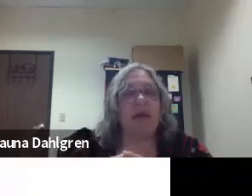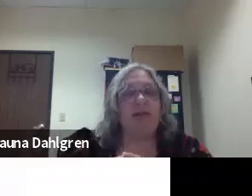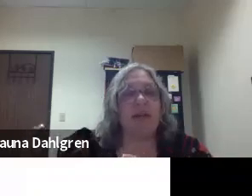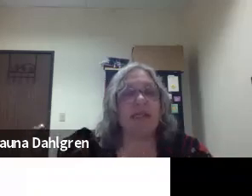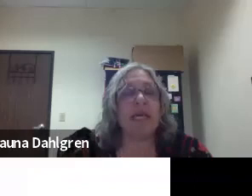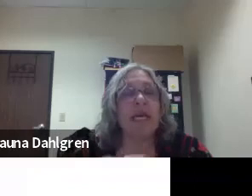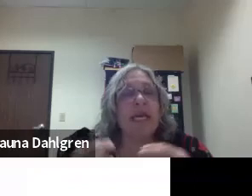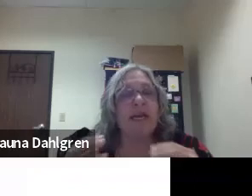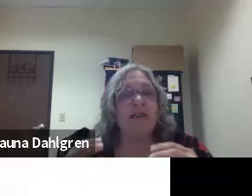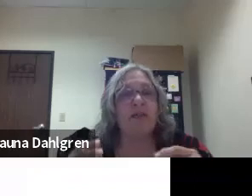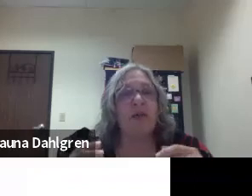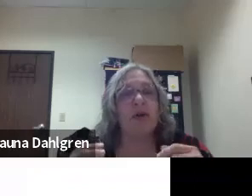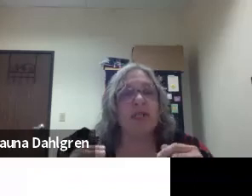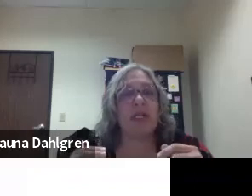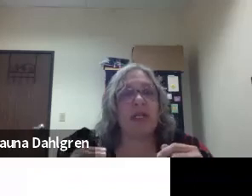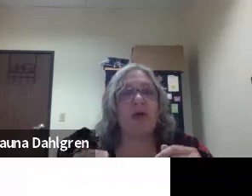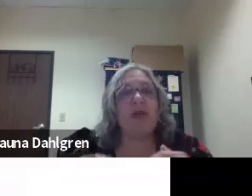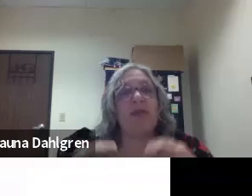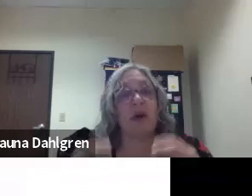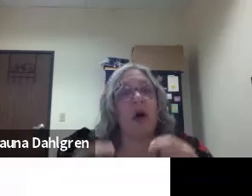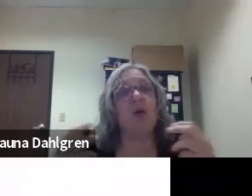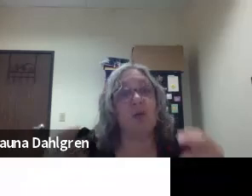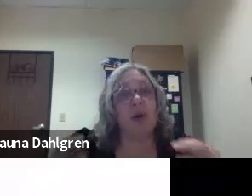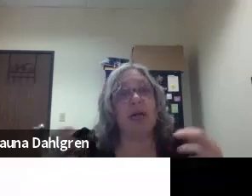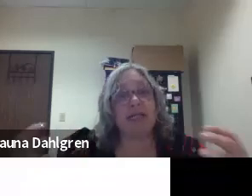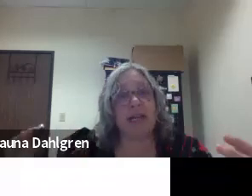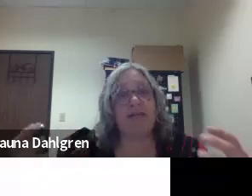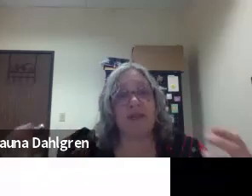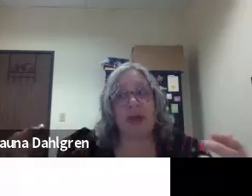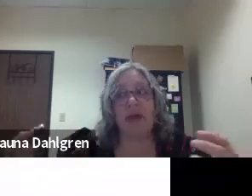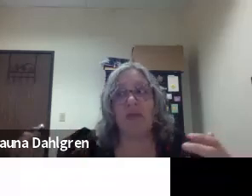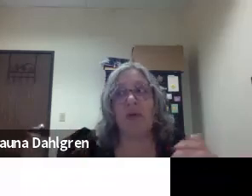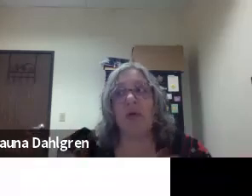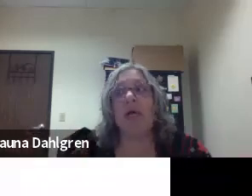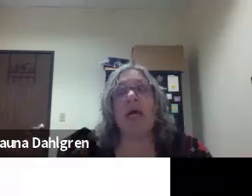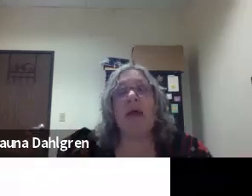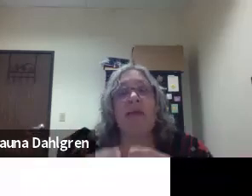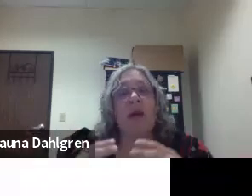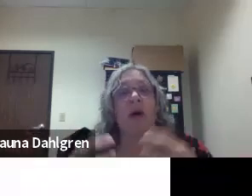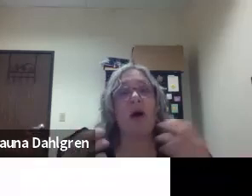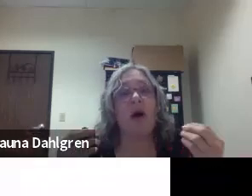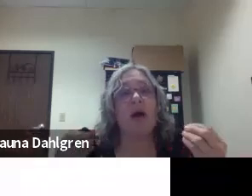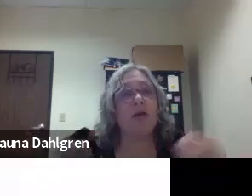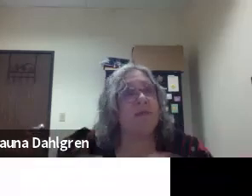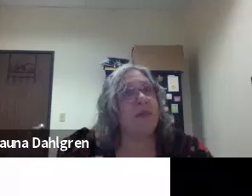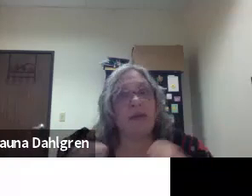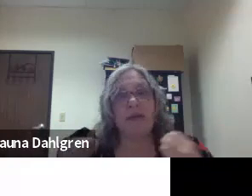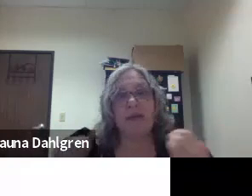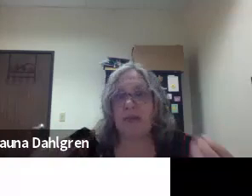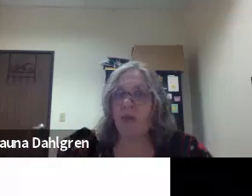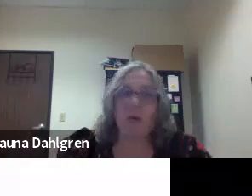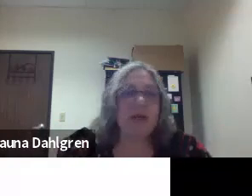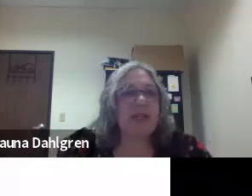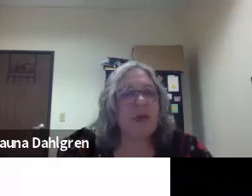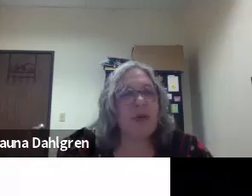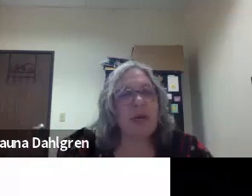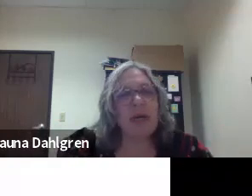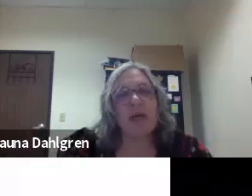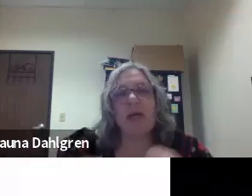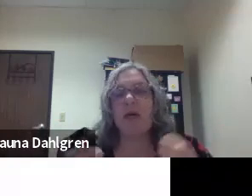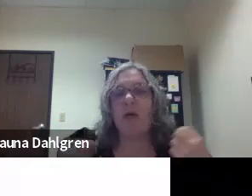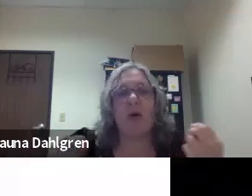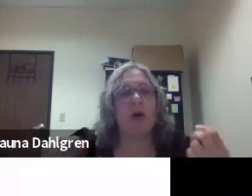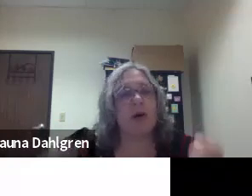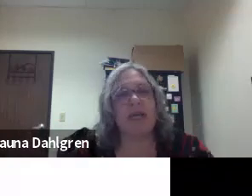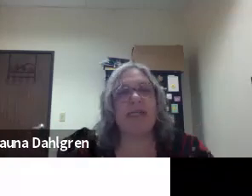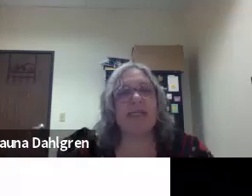SSI benefits, it's important to know that there are work incentives available. There are supports, if you